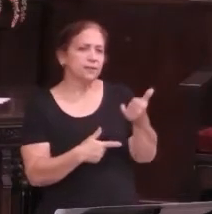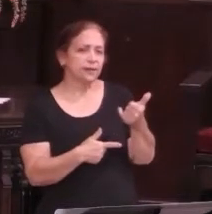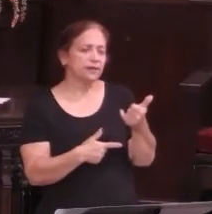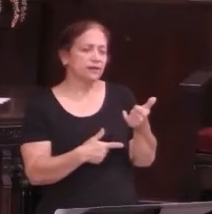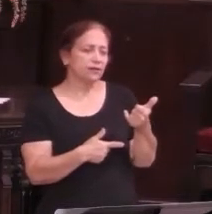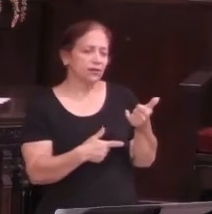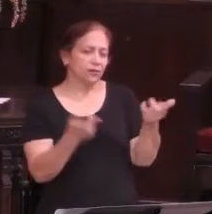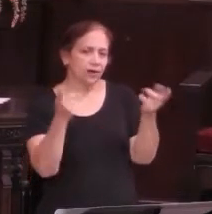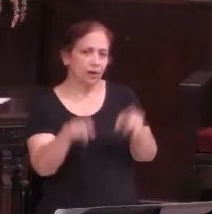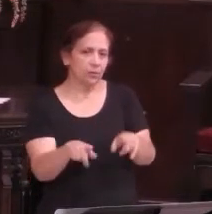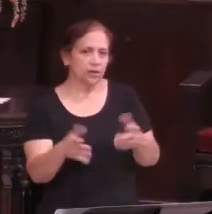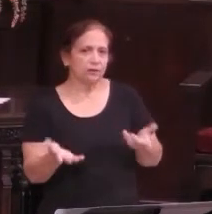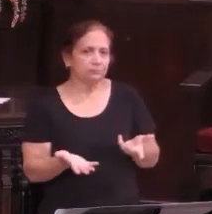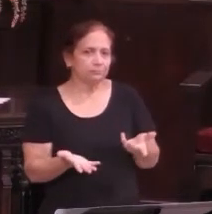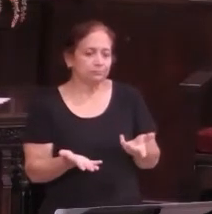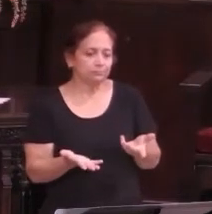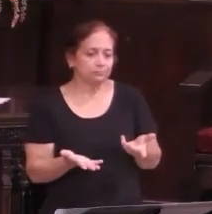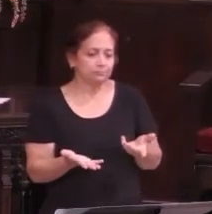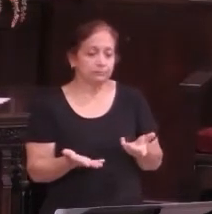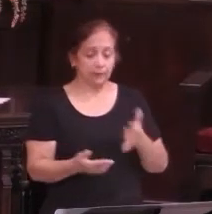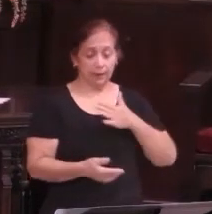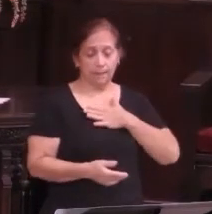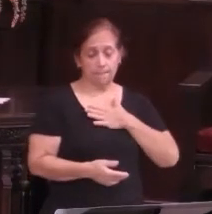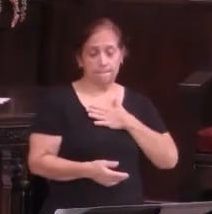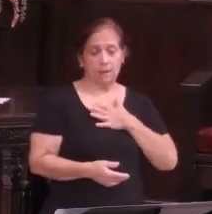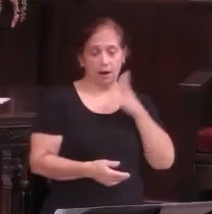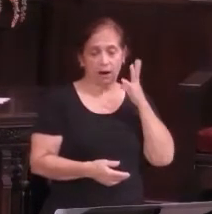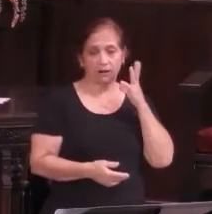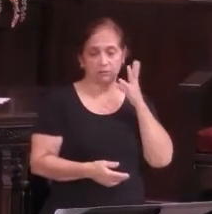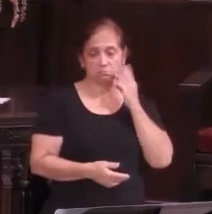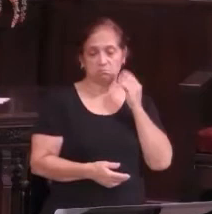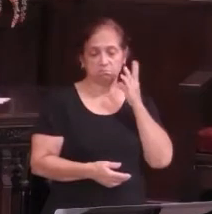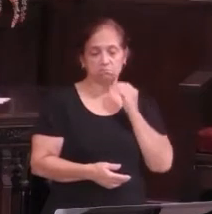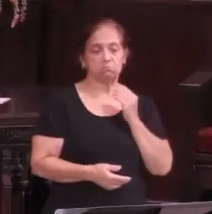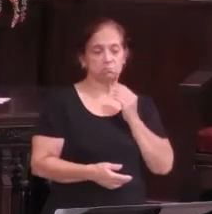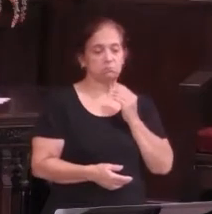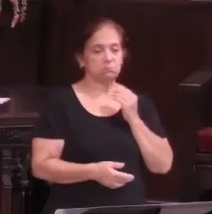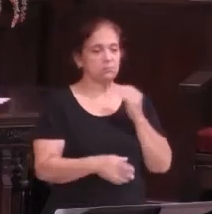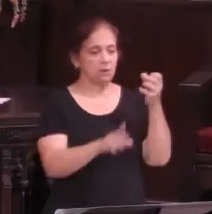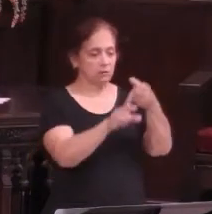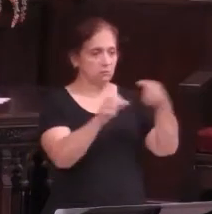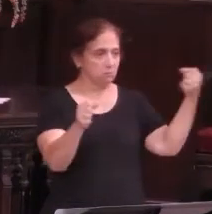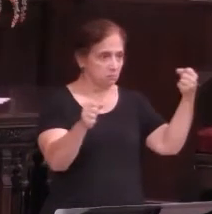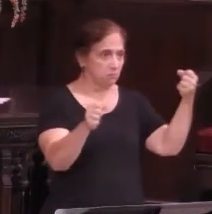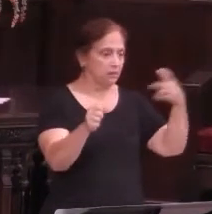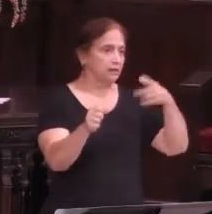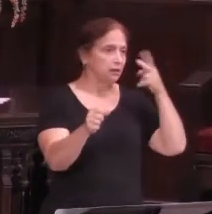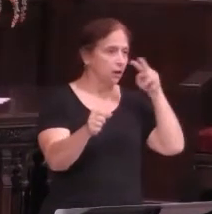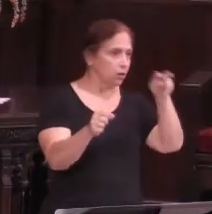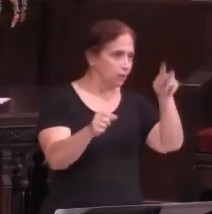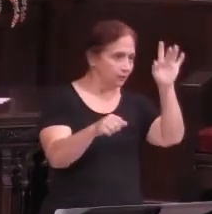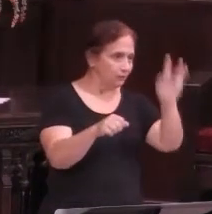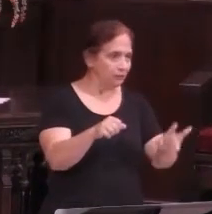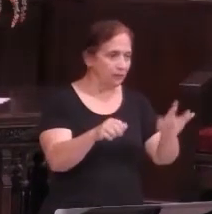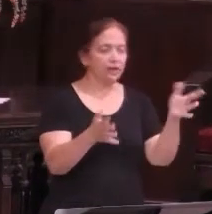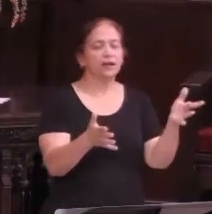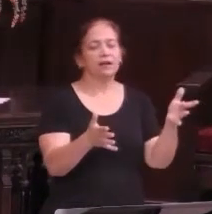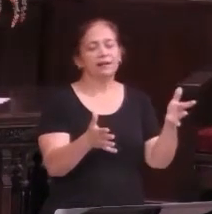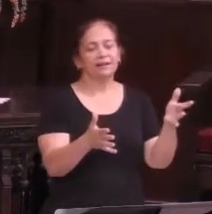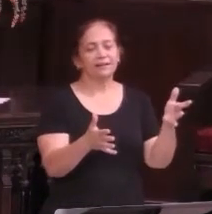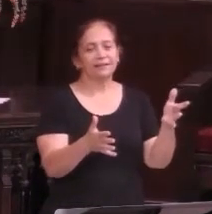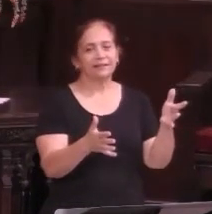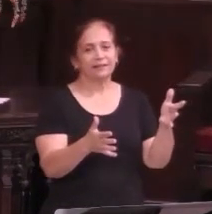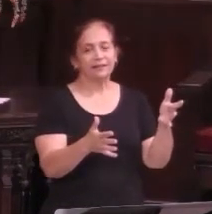on? Well, in my particular case, I confess that a literal